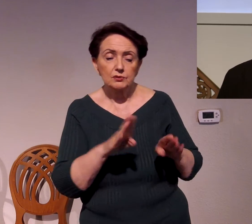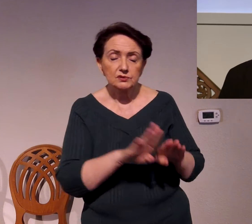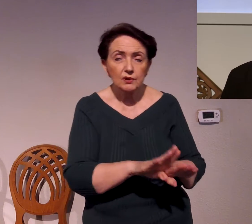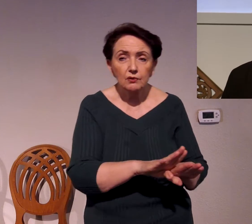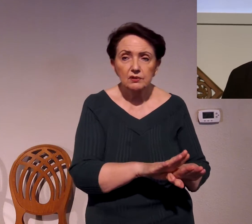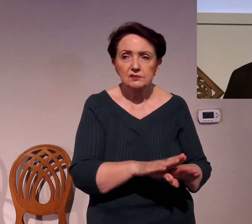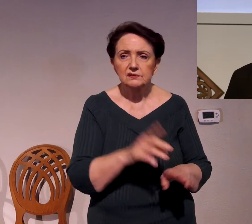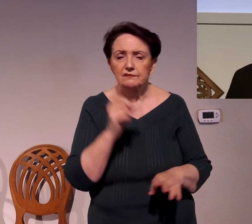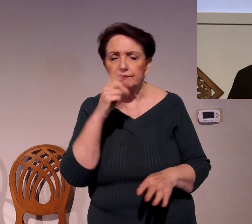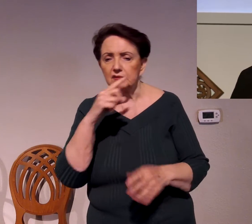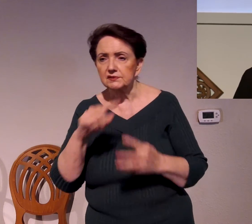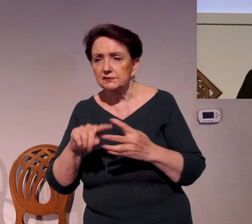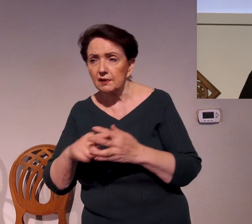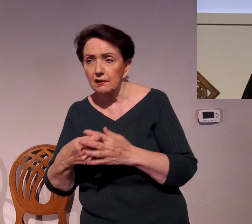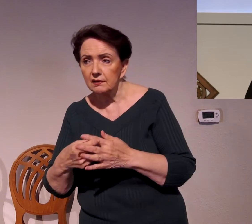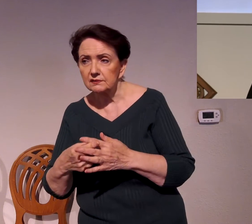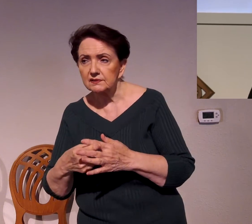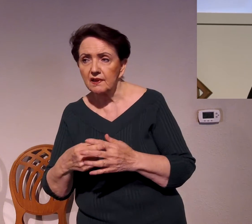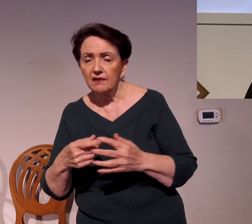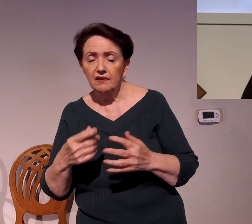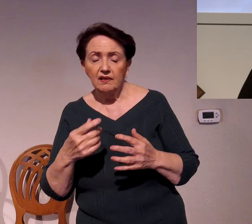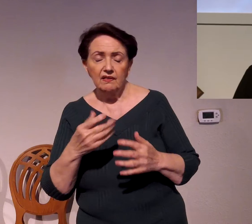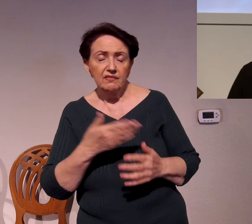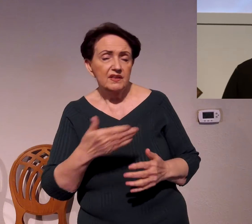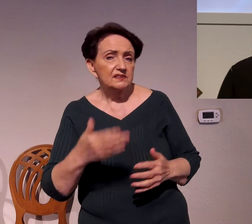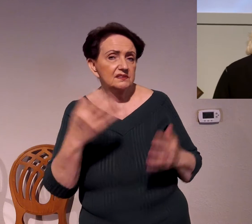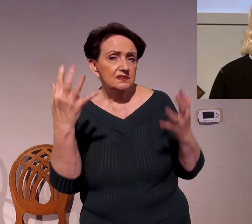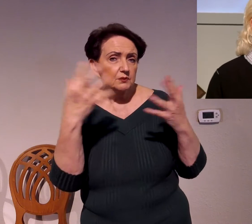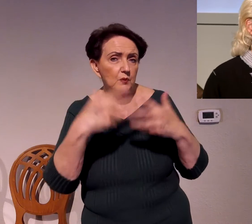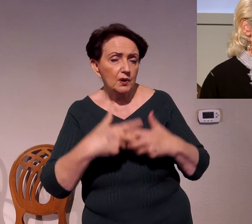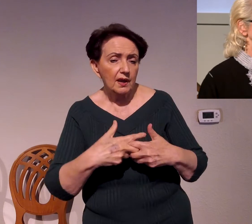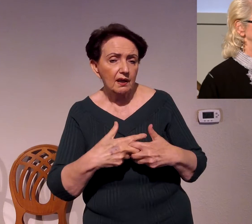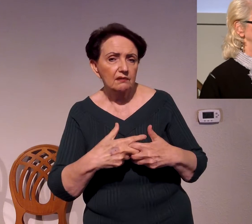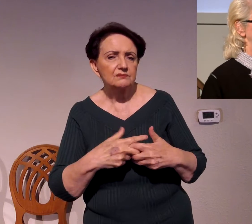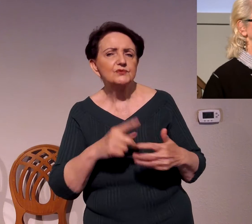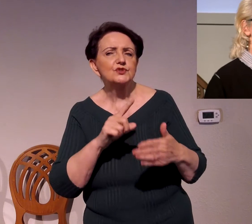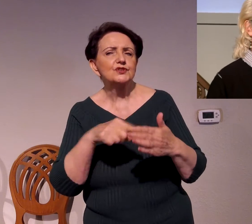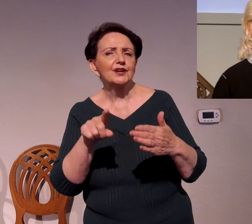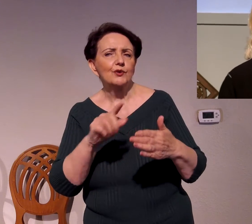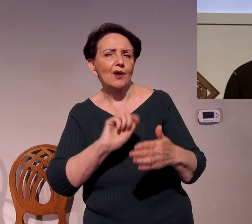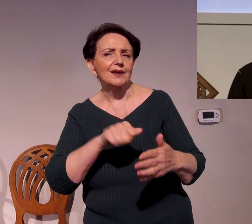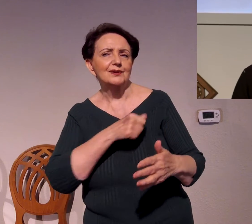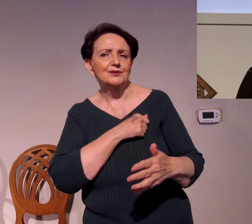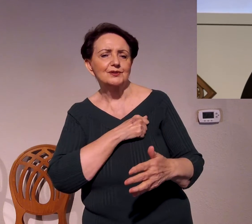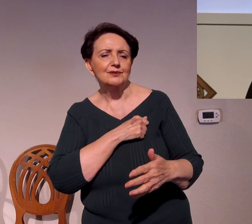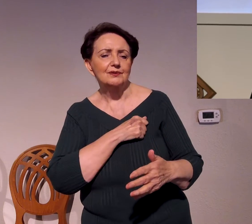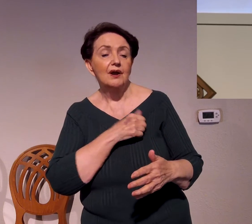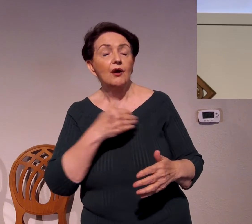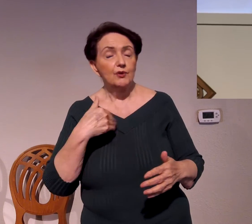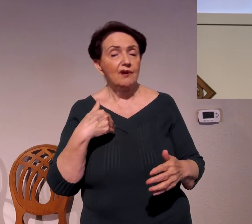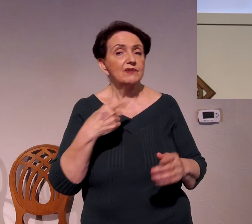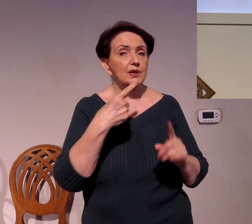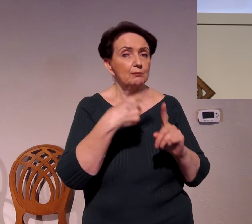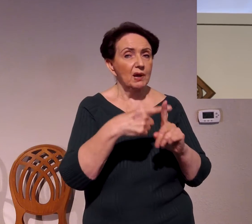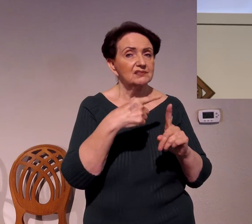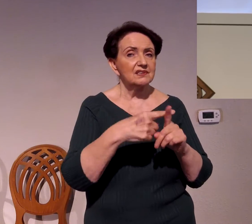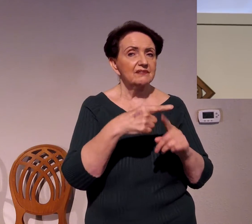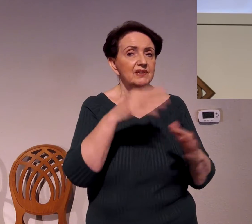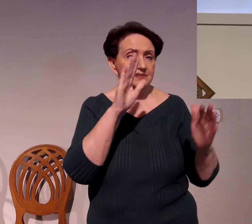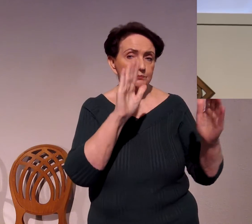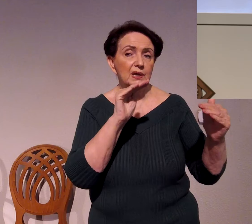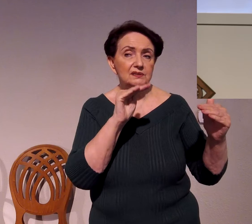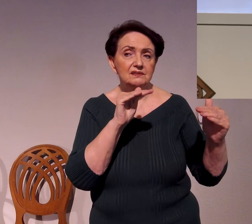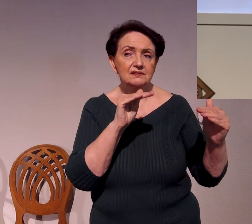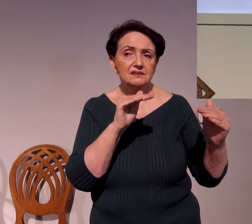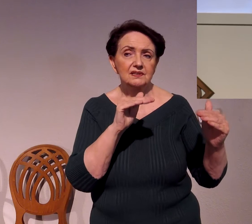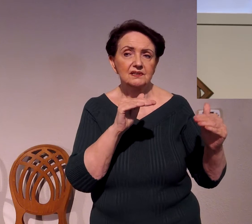work, that's the time to really check our attitude. Do we have a positive attitude? Are we having a positive expectancy? Are we able to